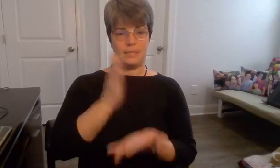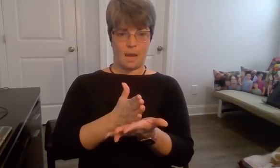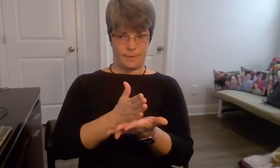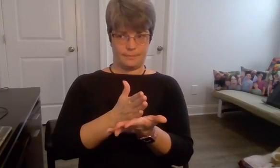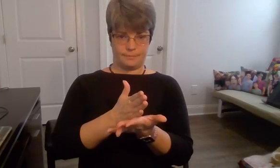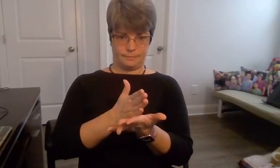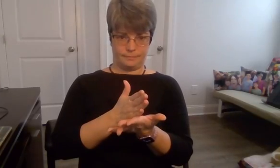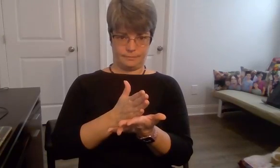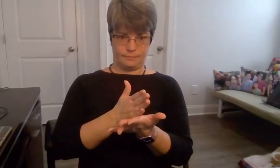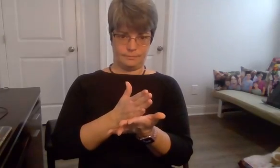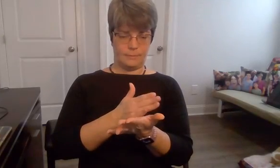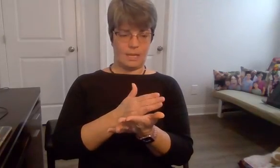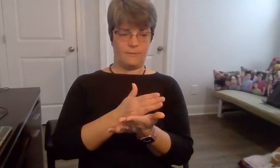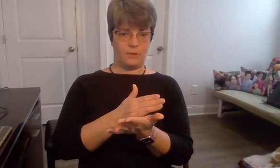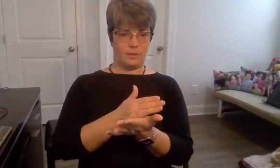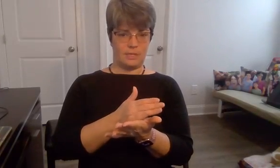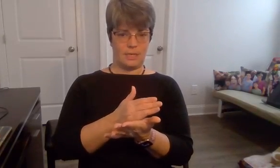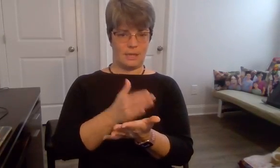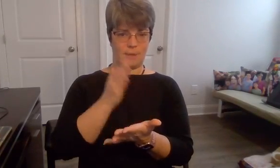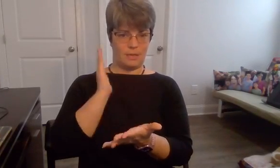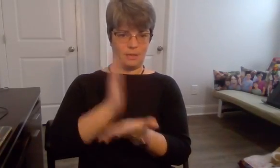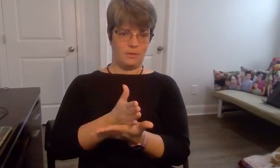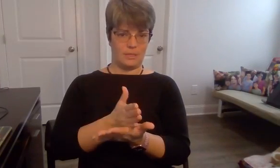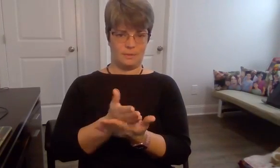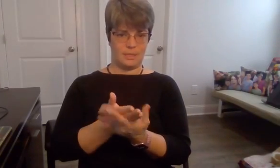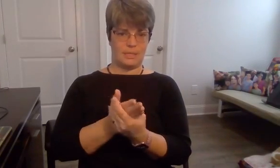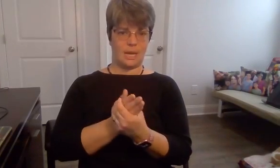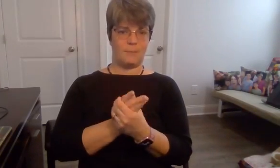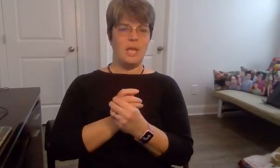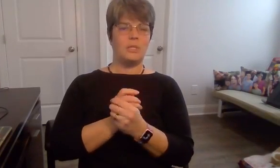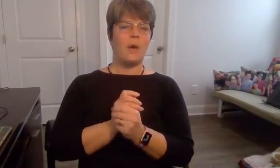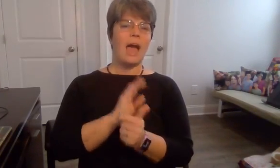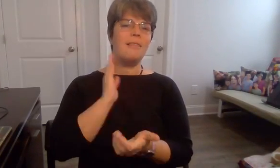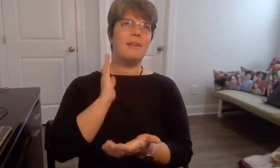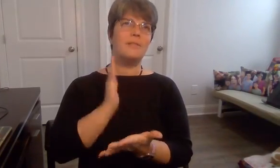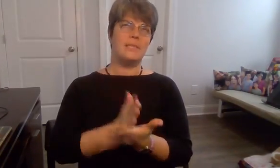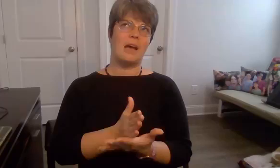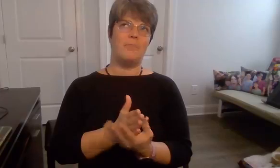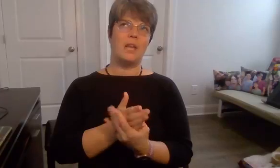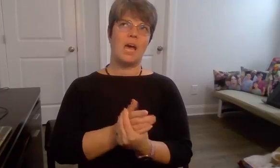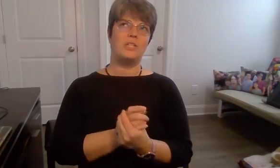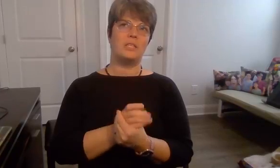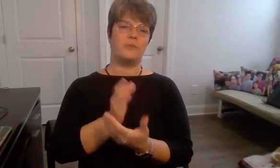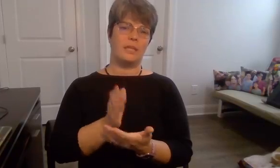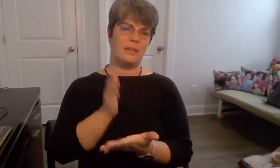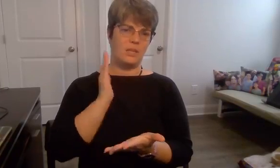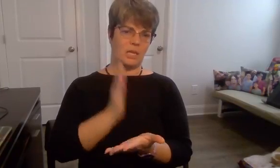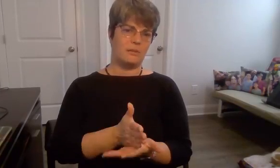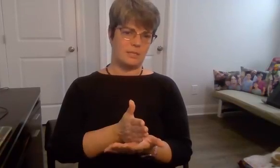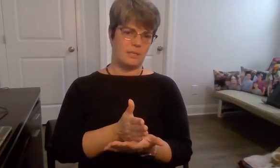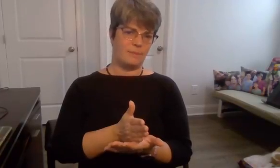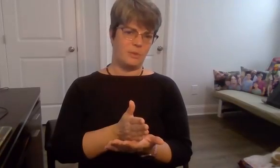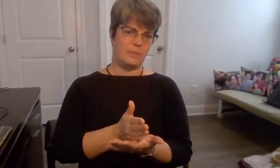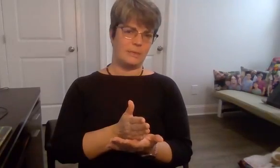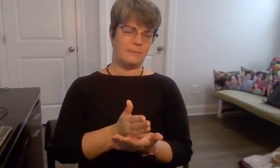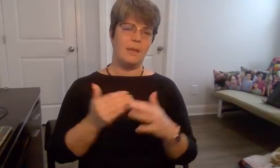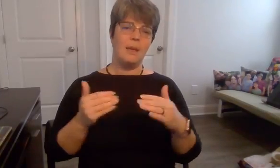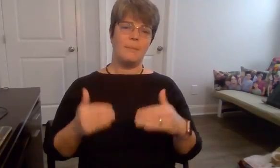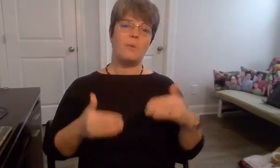Stop. If there is hitting happening, you can tell them to stop. So I love stop, not just for telling a child to stop doing something, but to